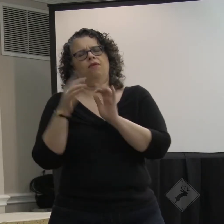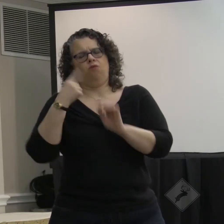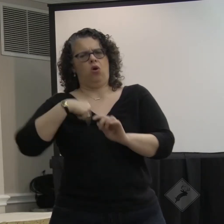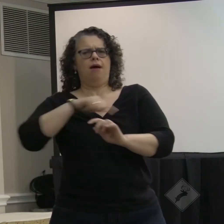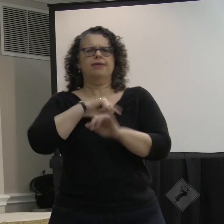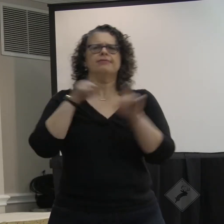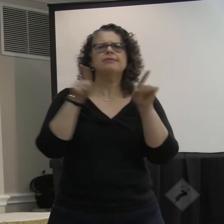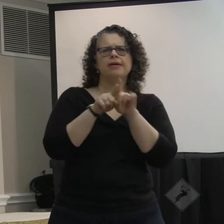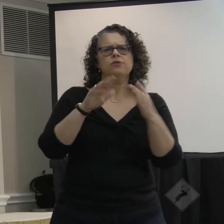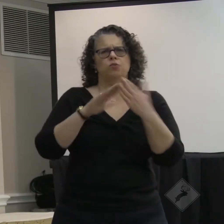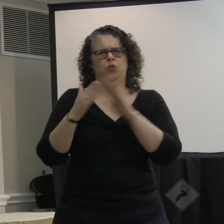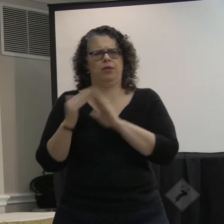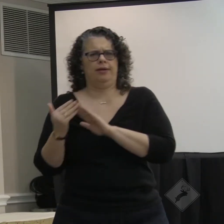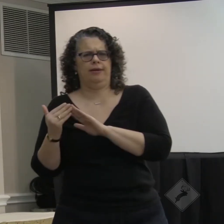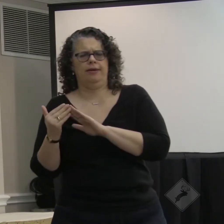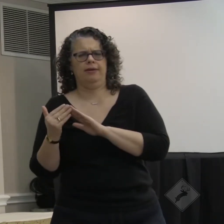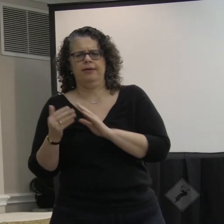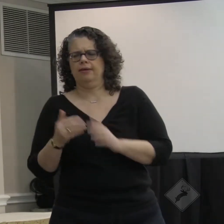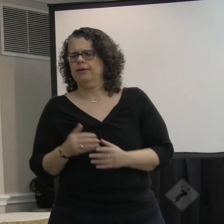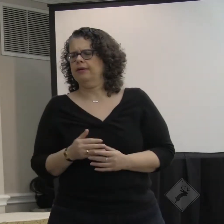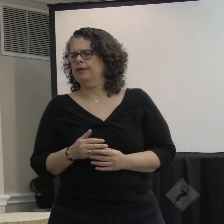us as a community.